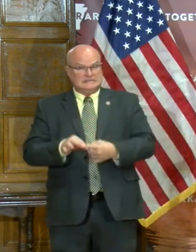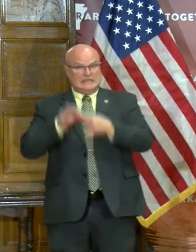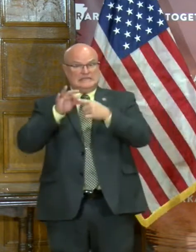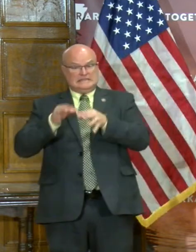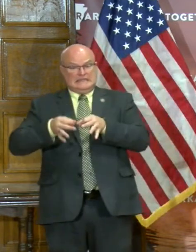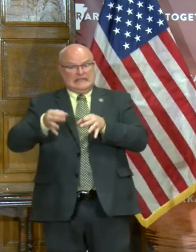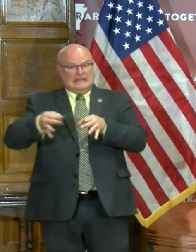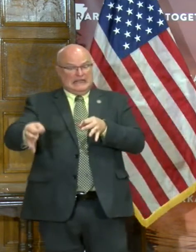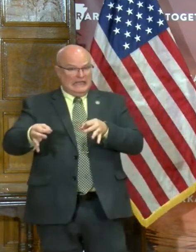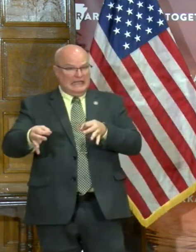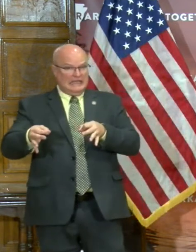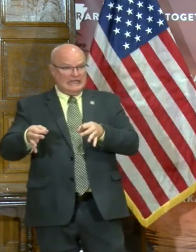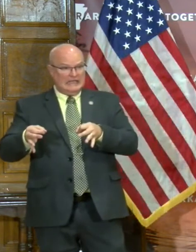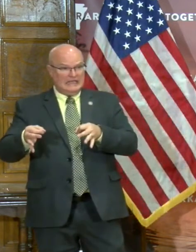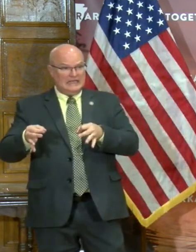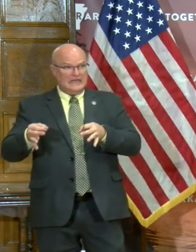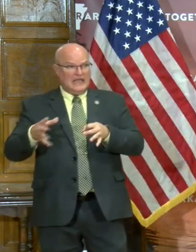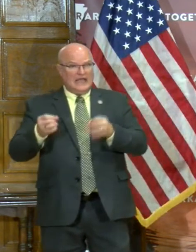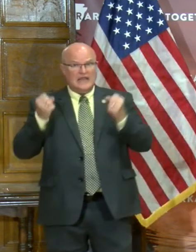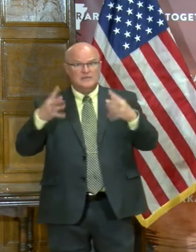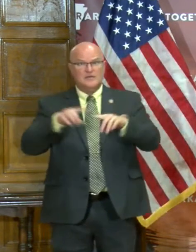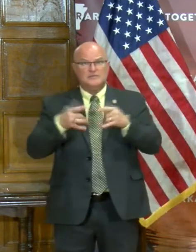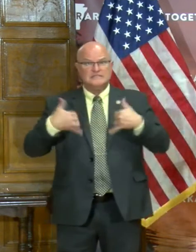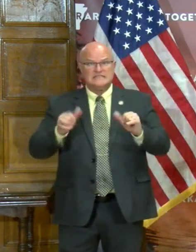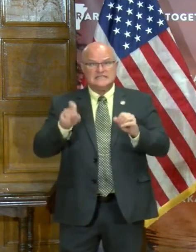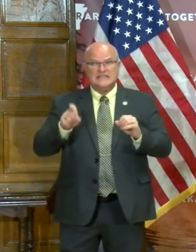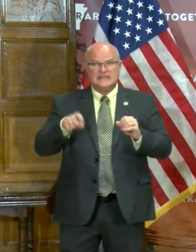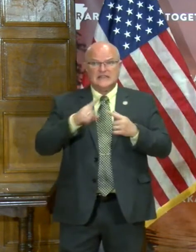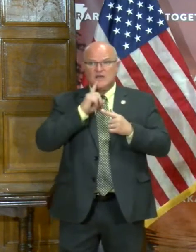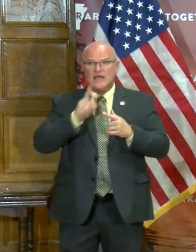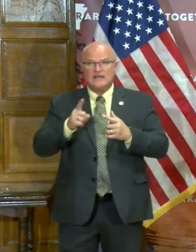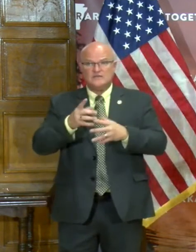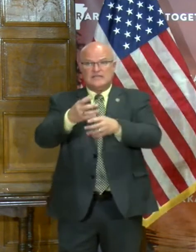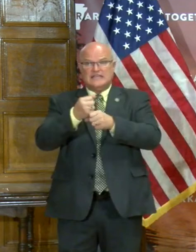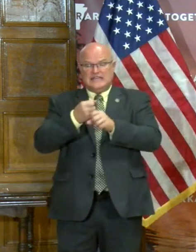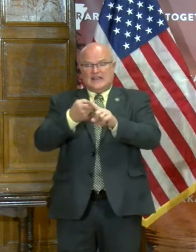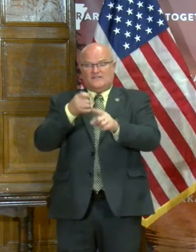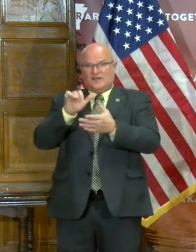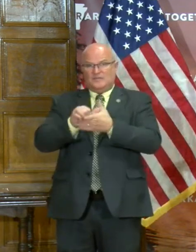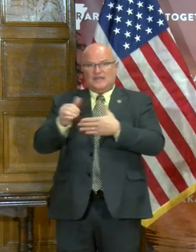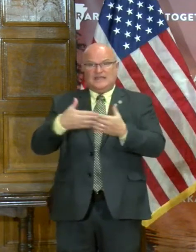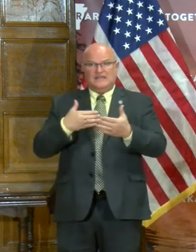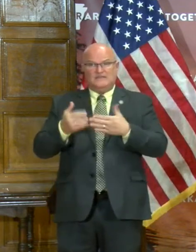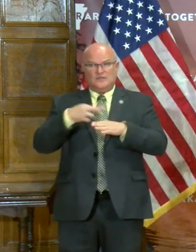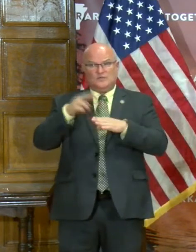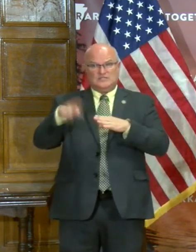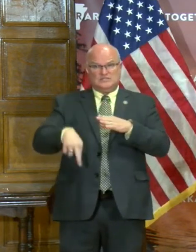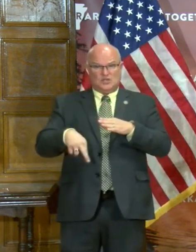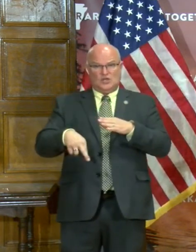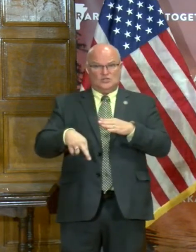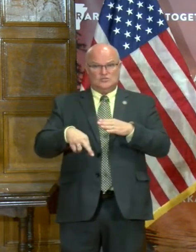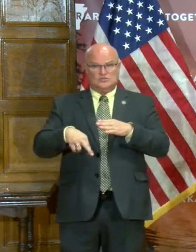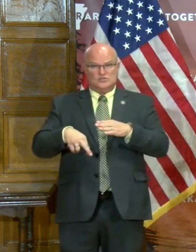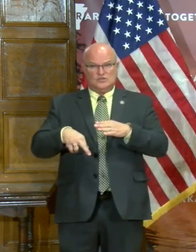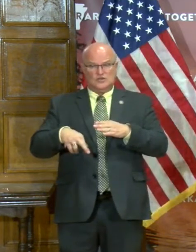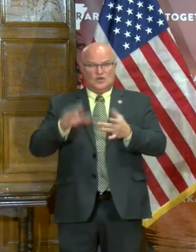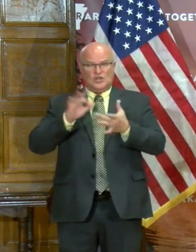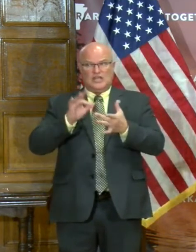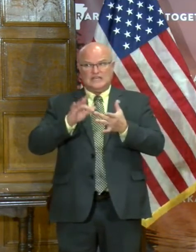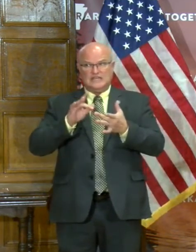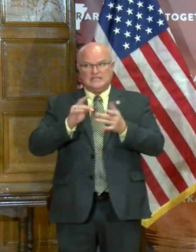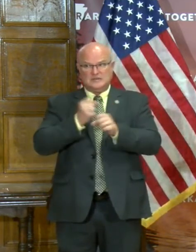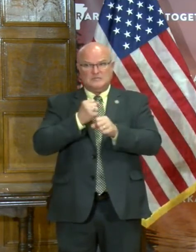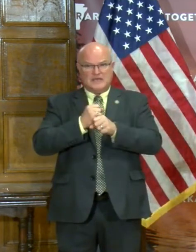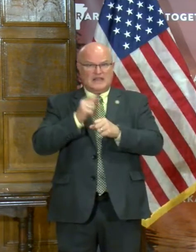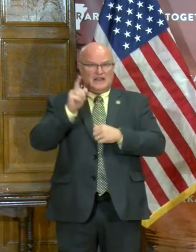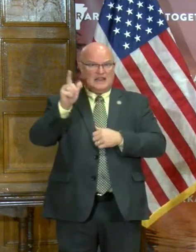it has been and in just pure volume, but is there still anything that we're actually getting from that, even if results are, or even those contacts are being